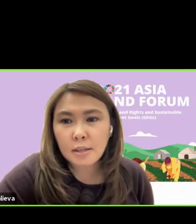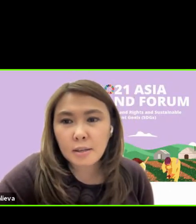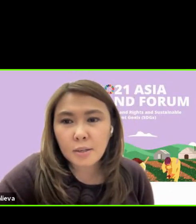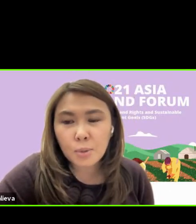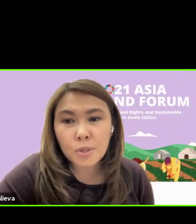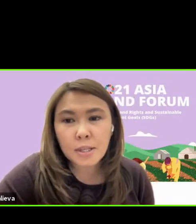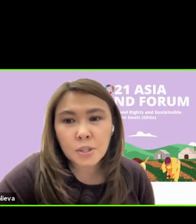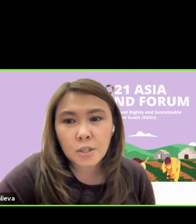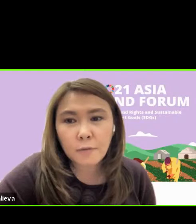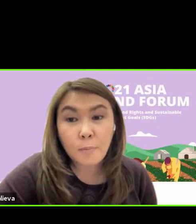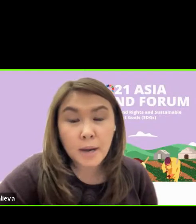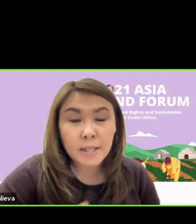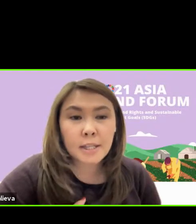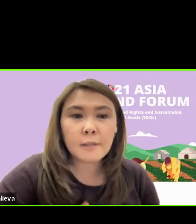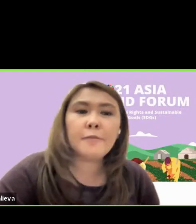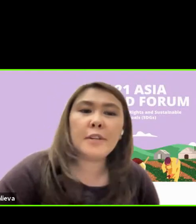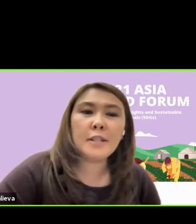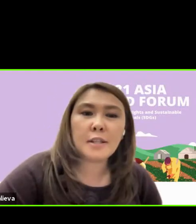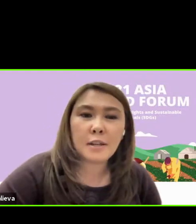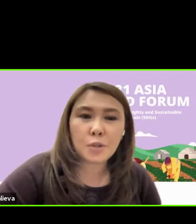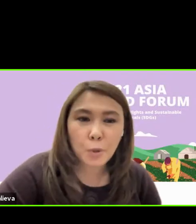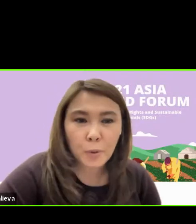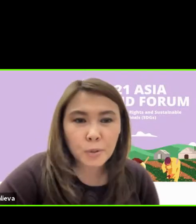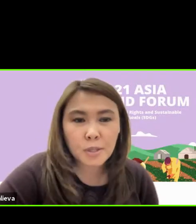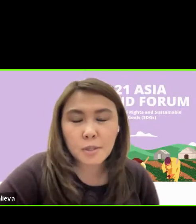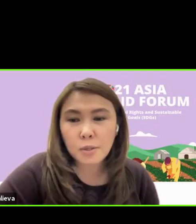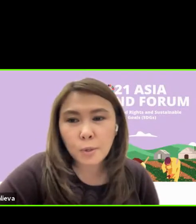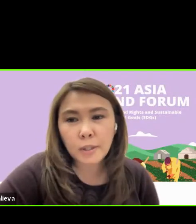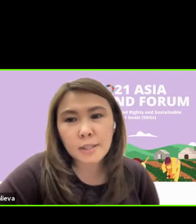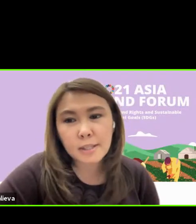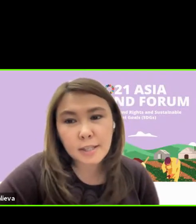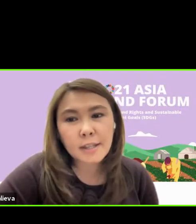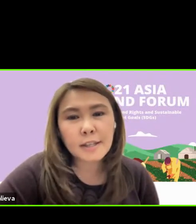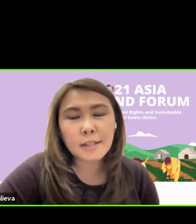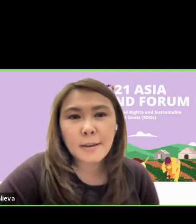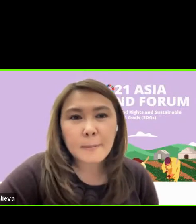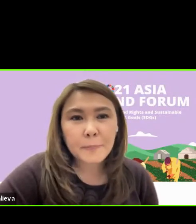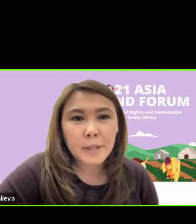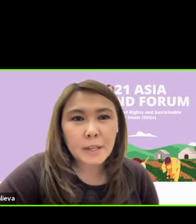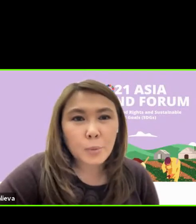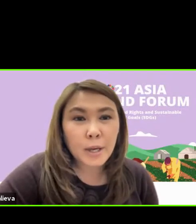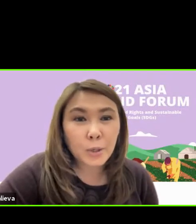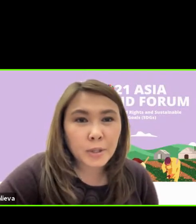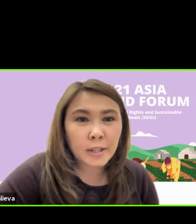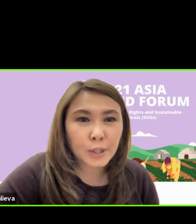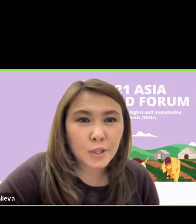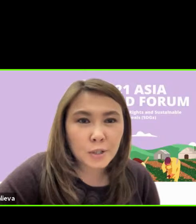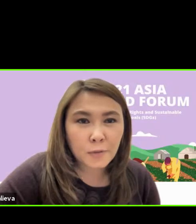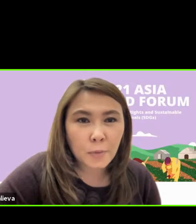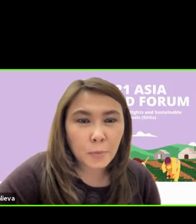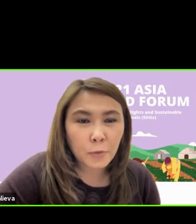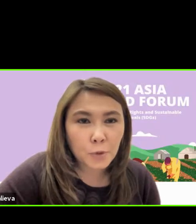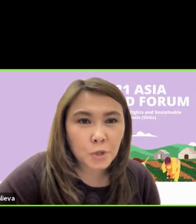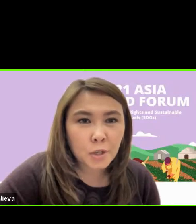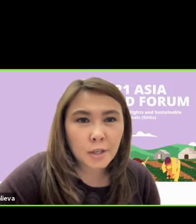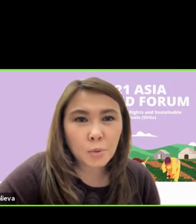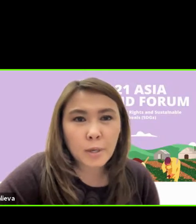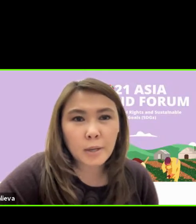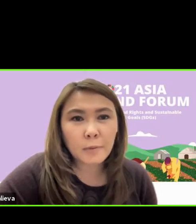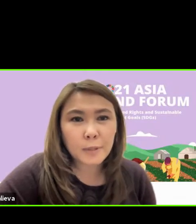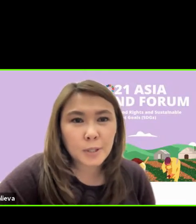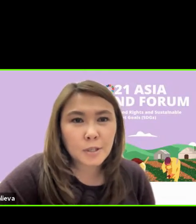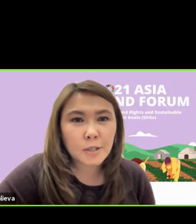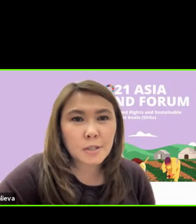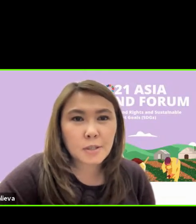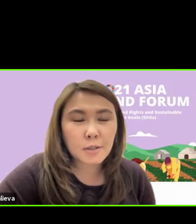today's youth session for myself, that Chopons told us here, that we are not the leaders from future and